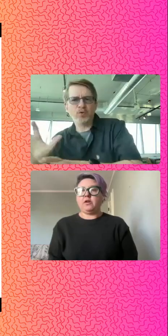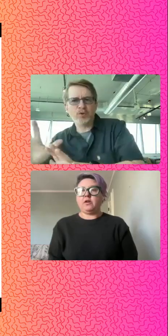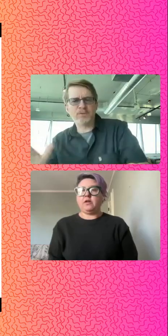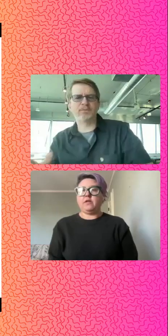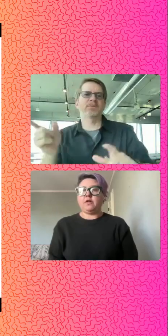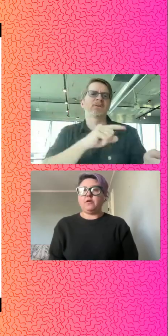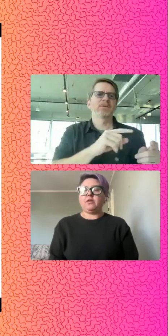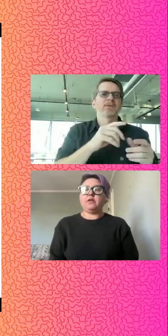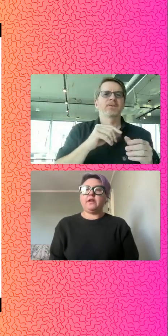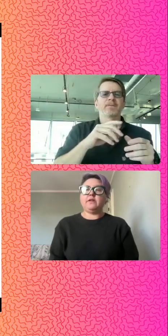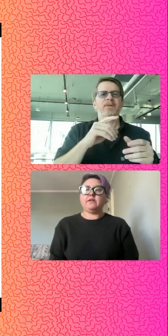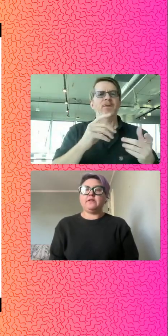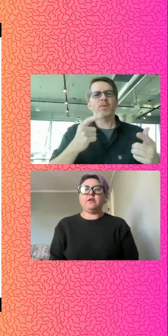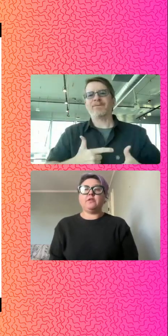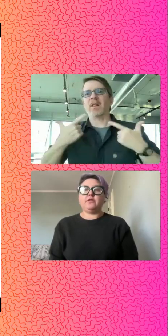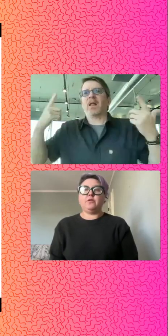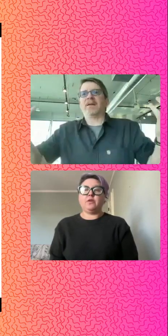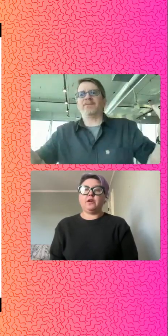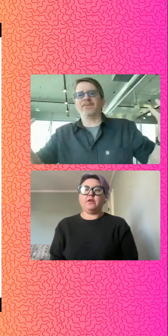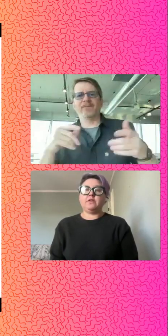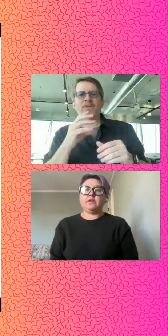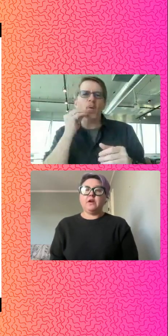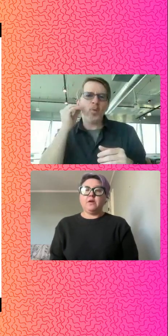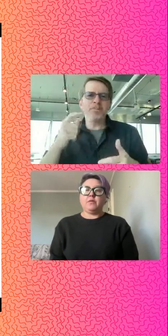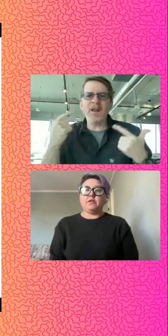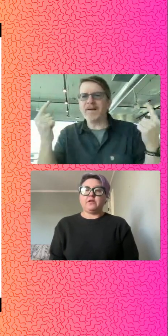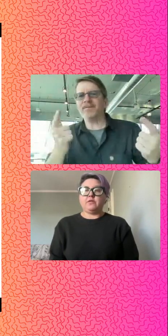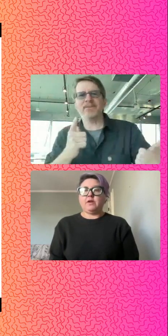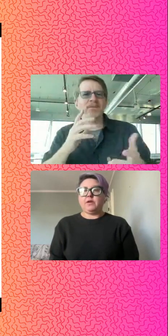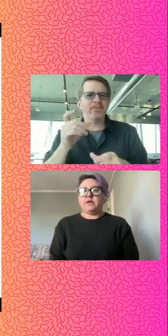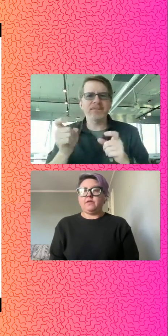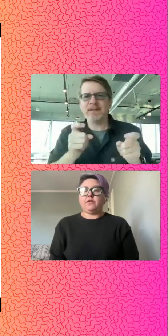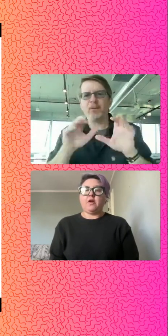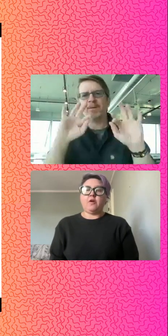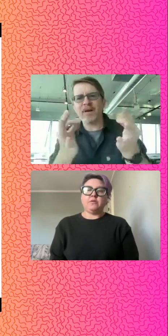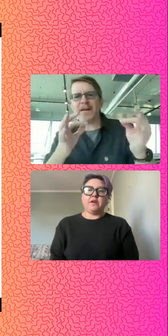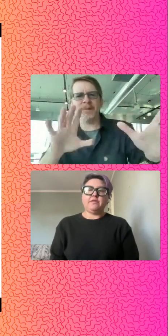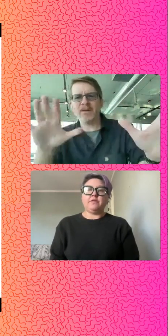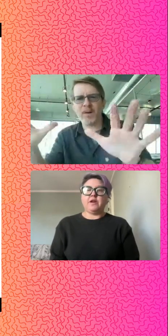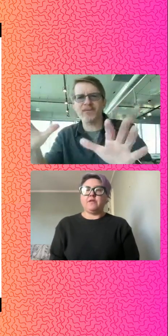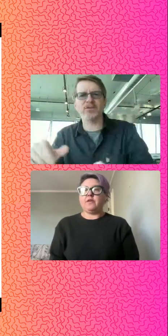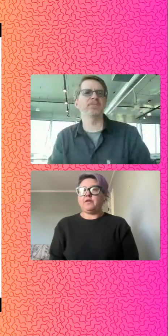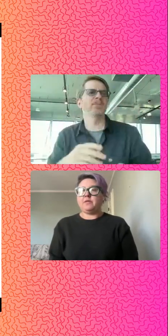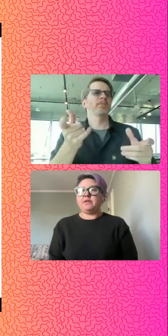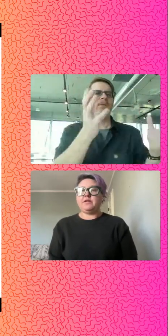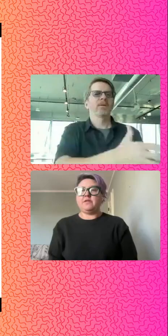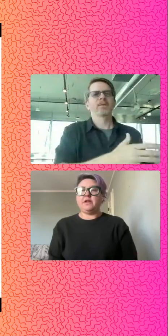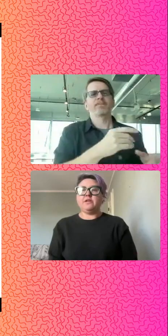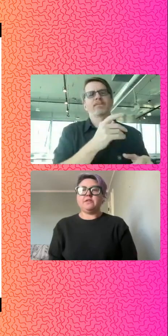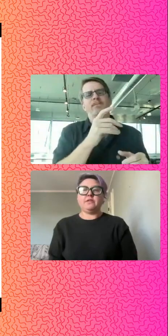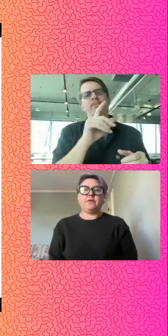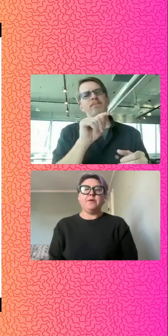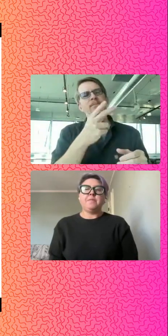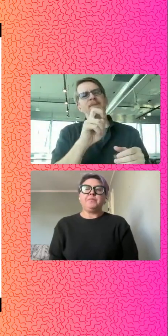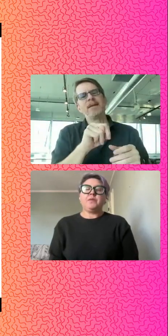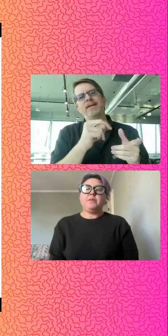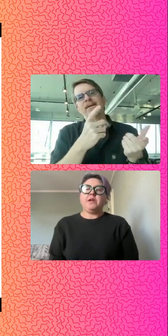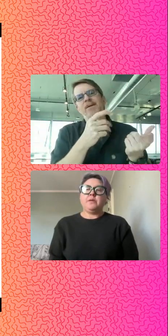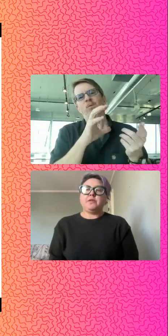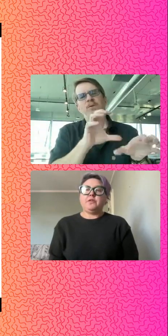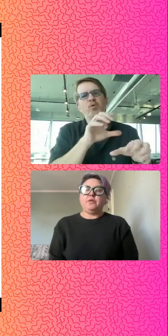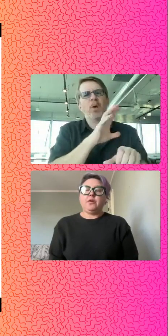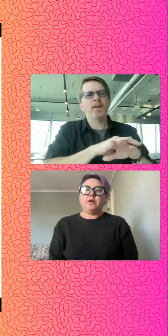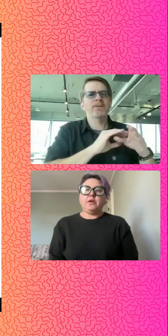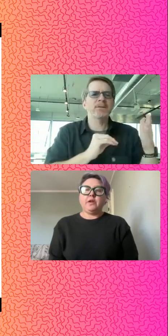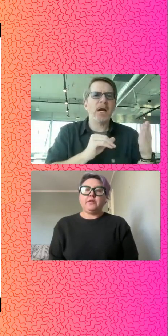our work of our clients and then also working on this project, right? We have our home life, we have our families and everything else. So